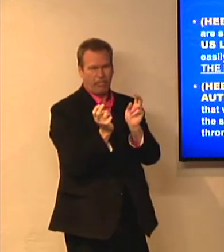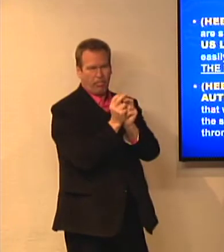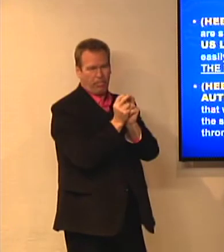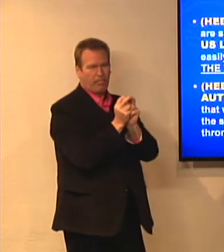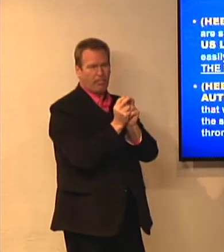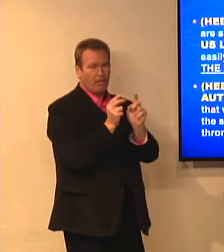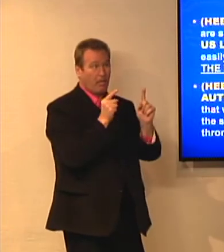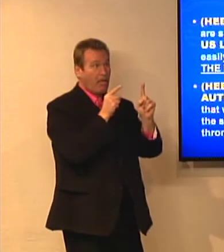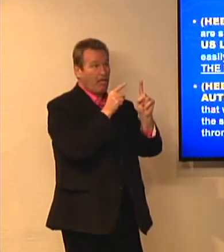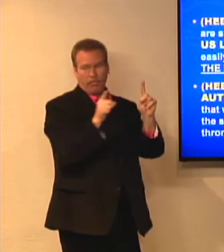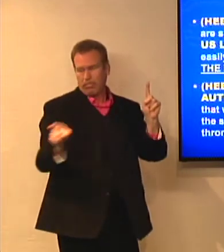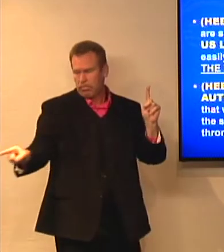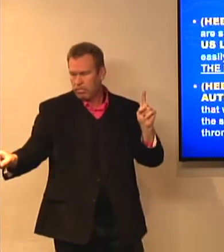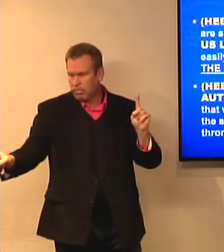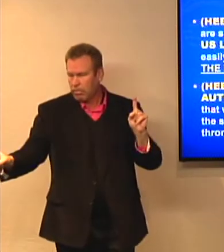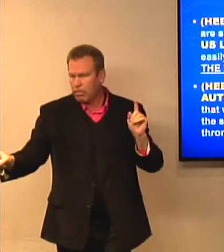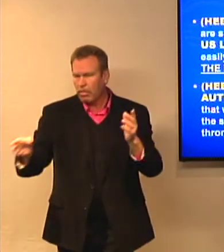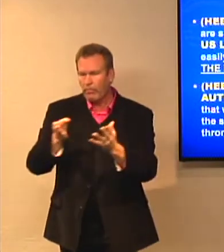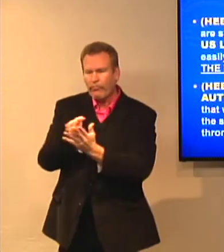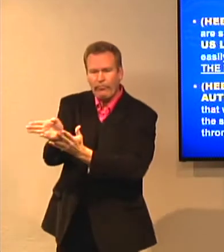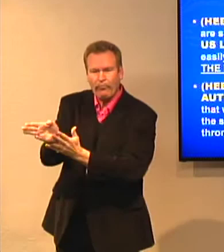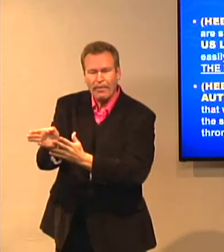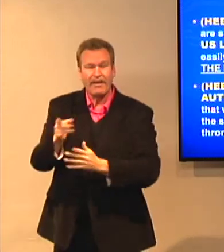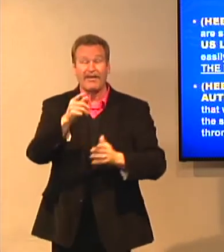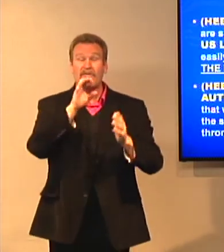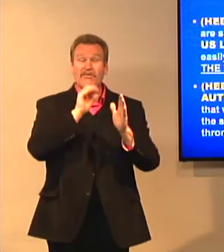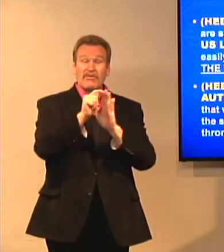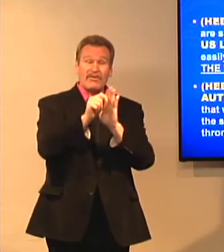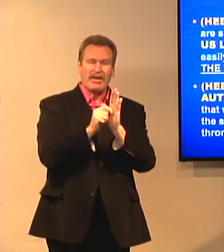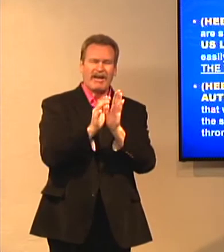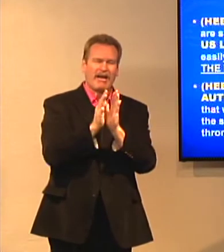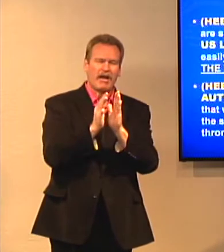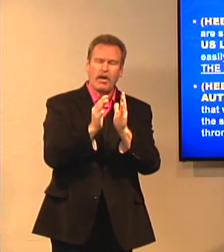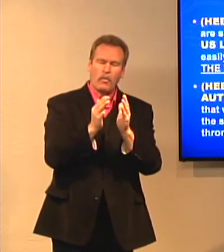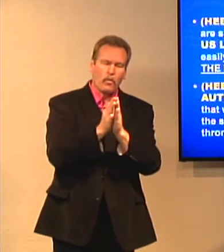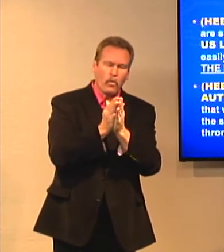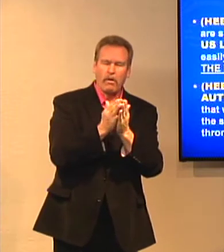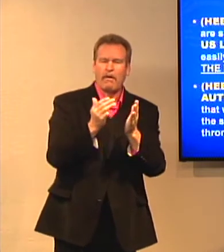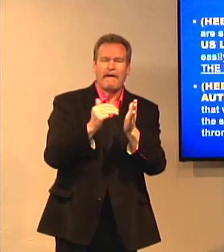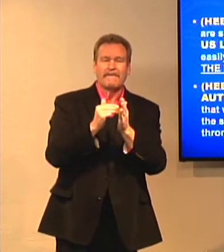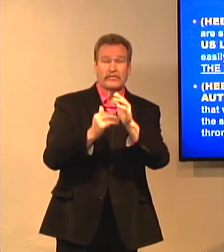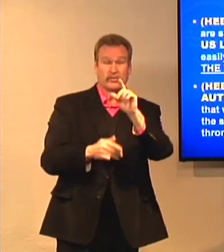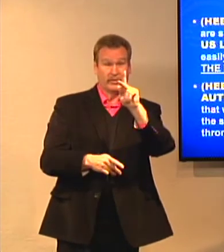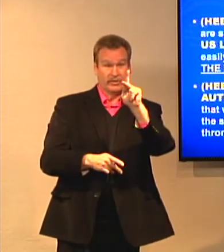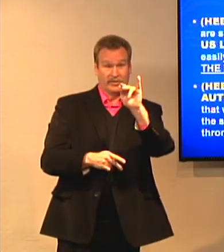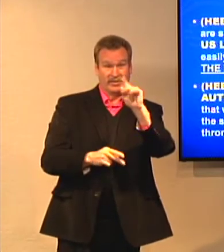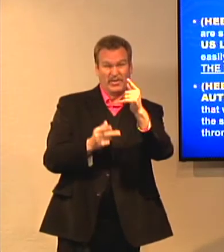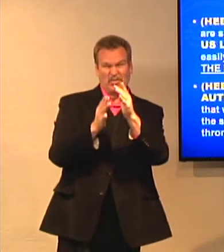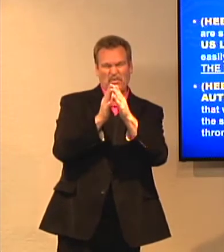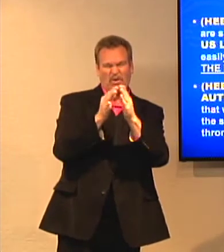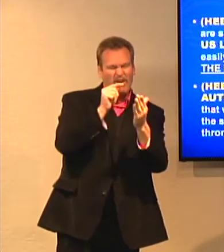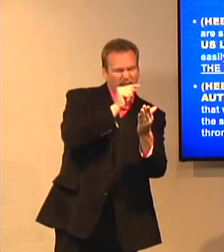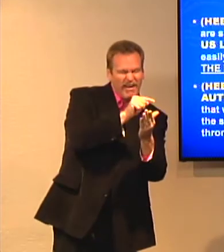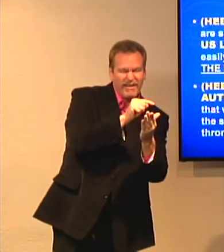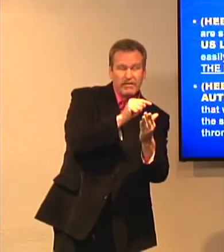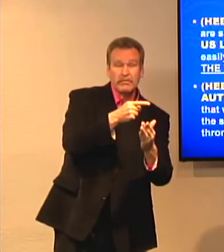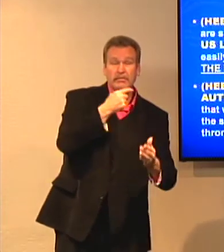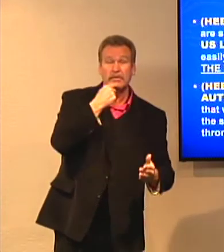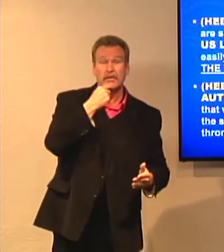It talks about the sin which easily snares us. And in the Old Testament, the King